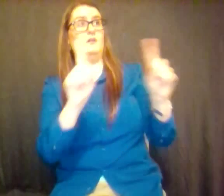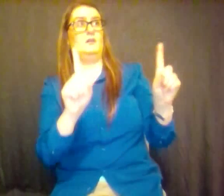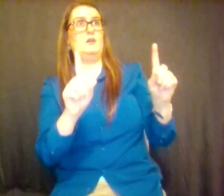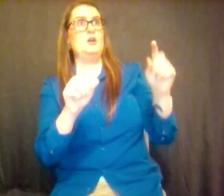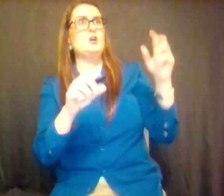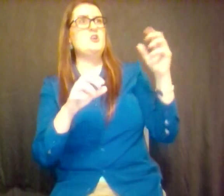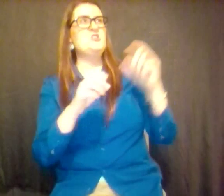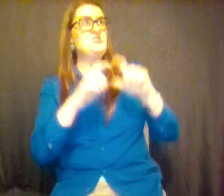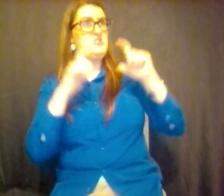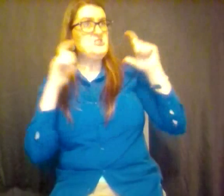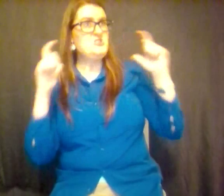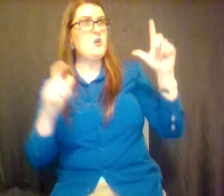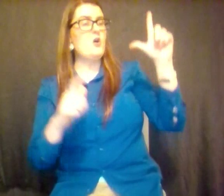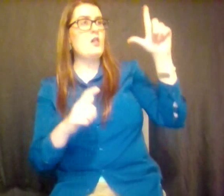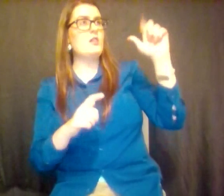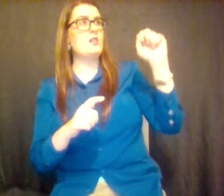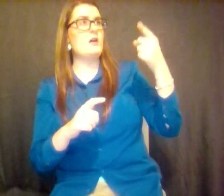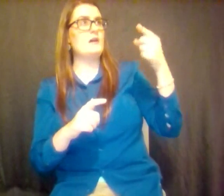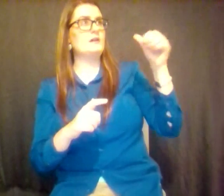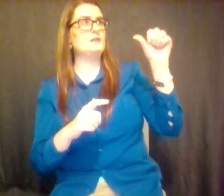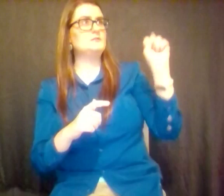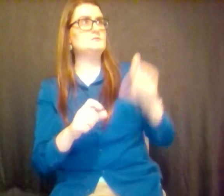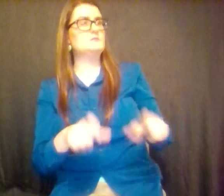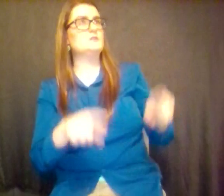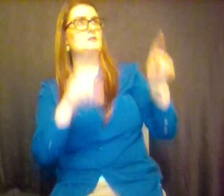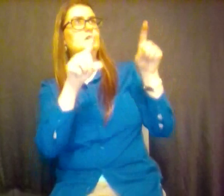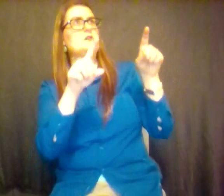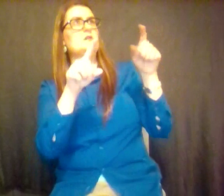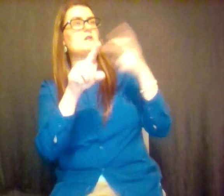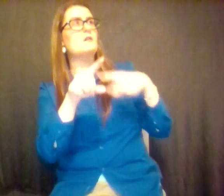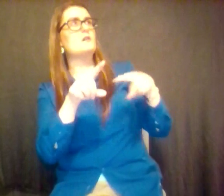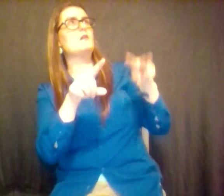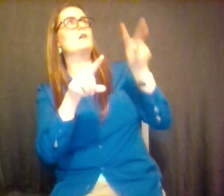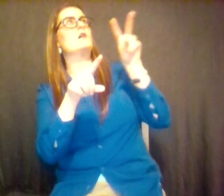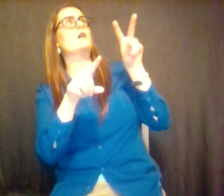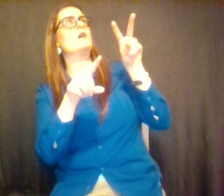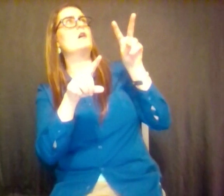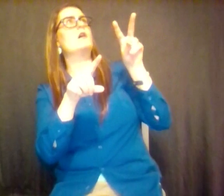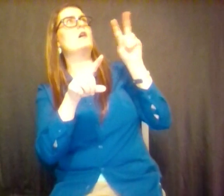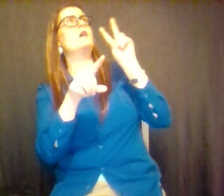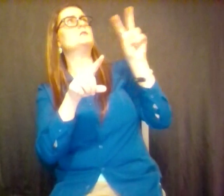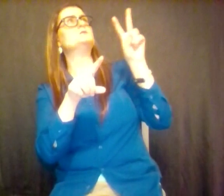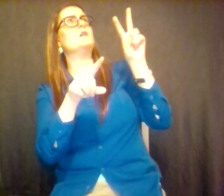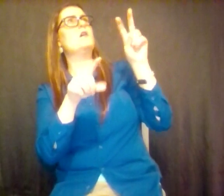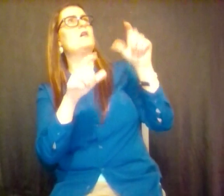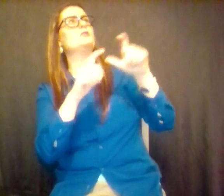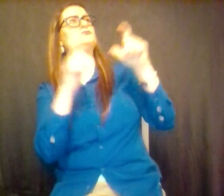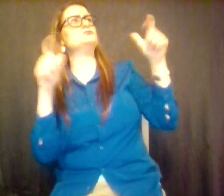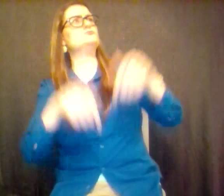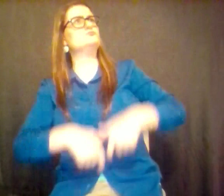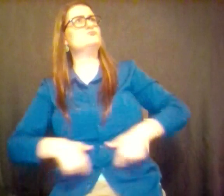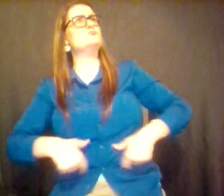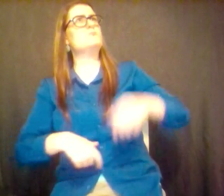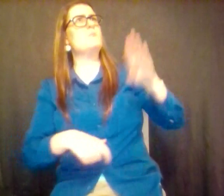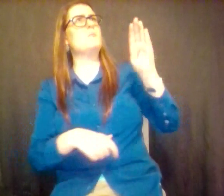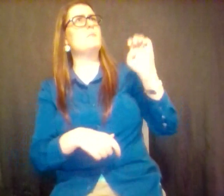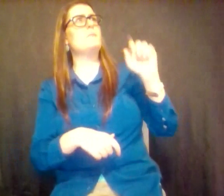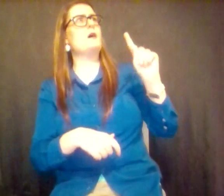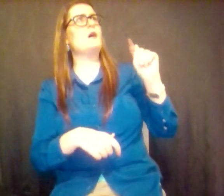knees. He looked up some more and saw a giant belt. He looked up even further and saw a giant chest. And then he looked up as far as he